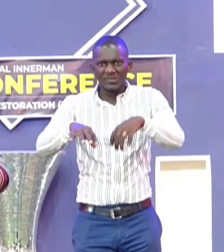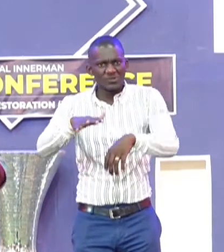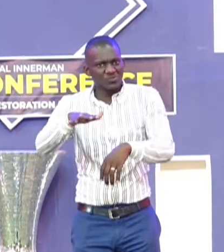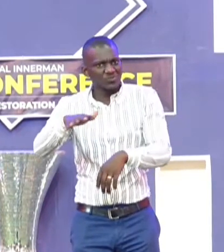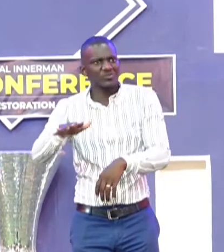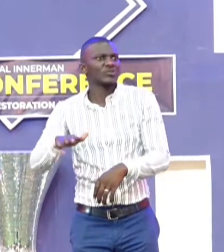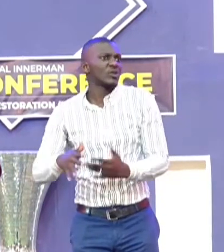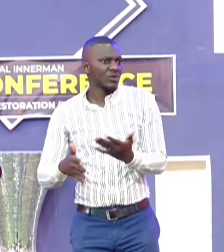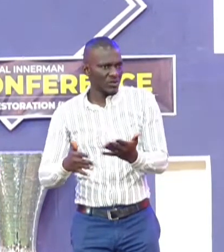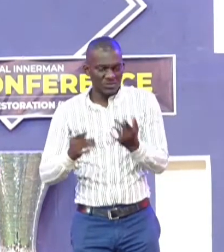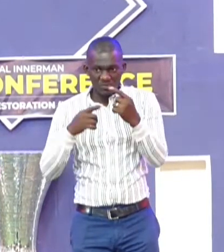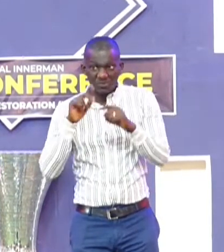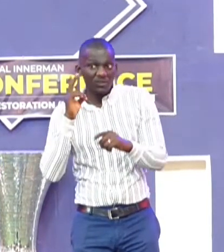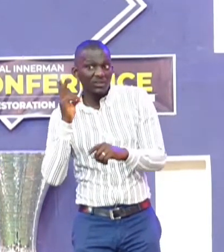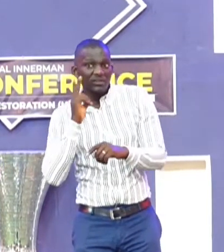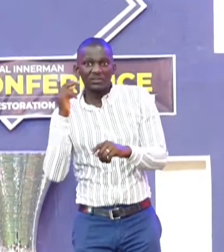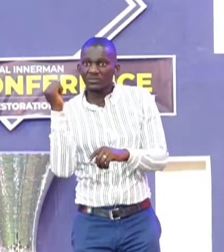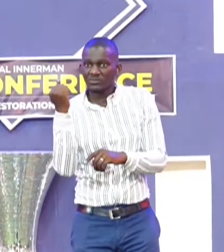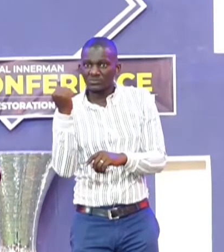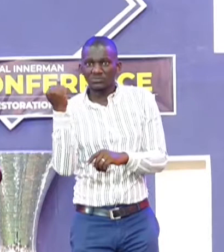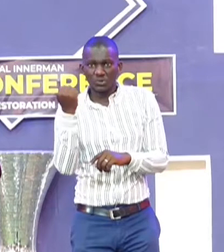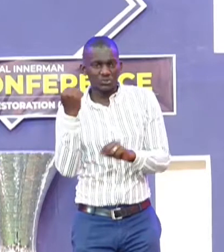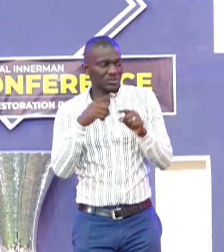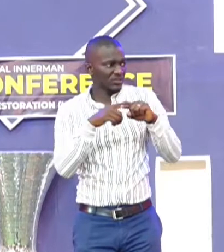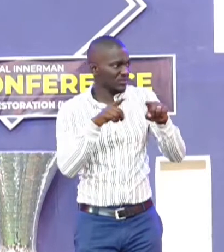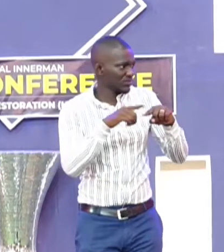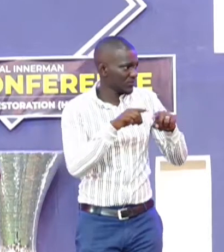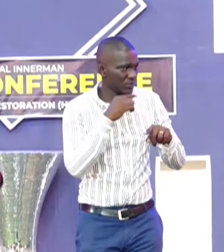watered. Tuwulira enjiri ku mikutu. We hear of the gospel on different